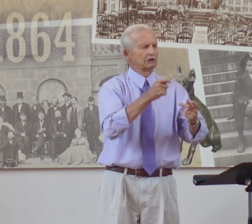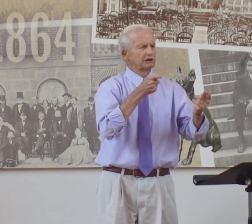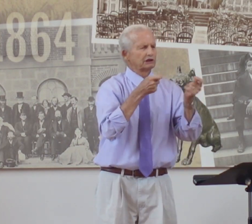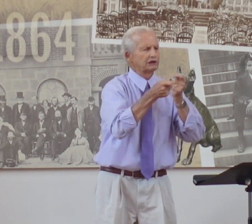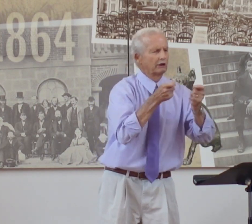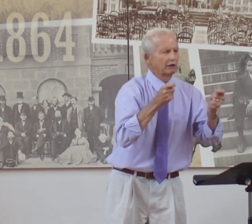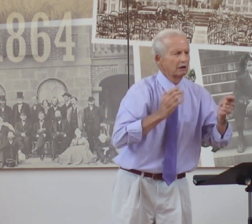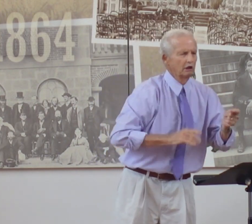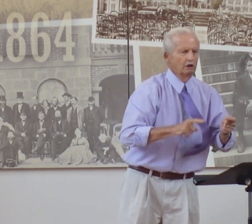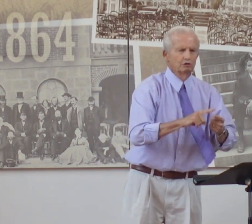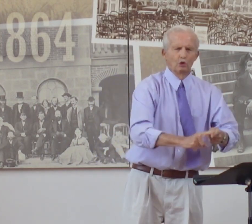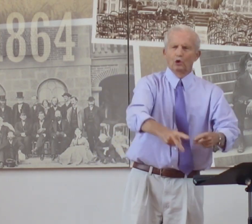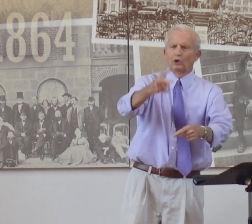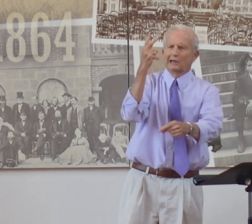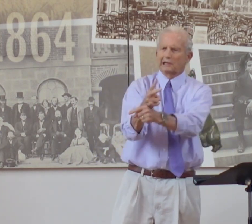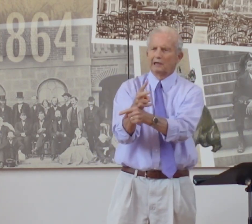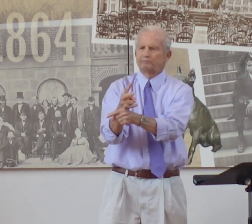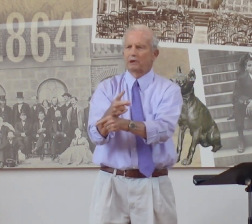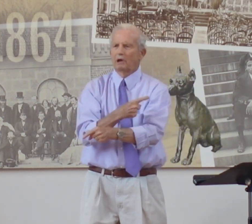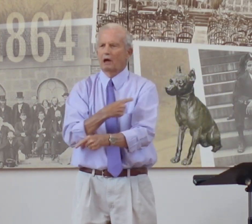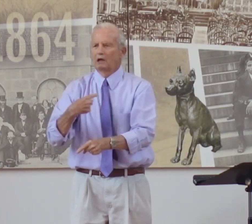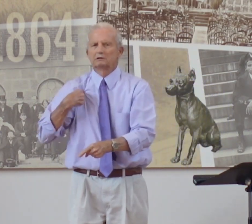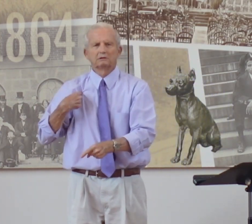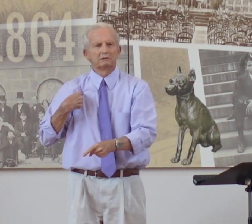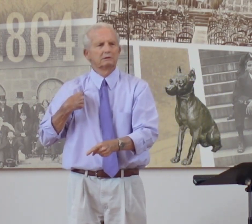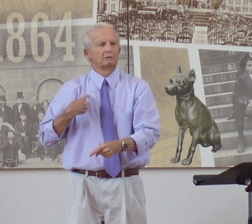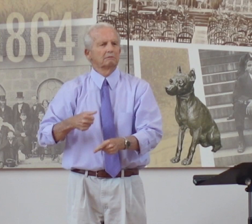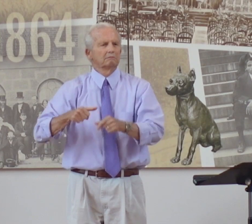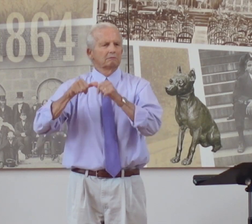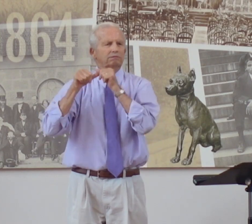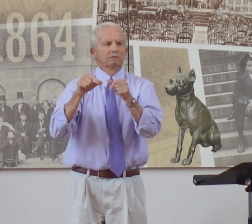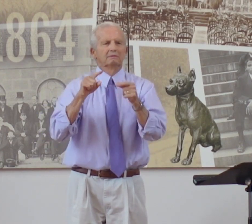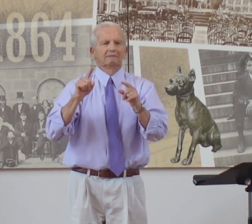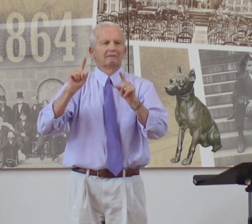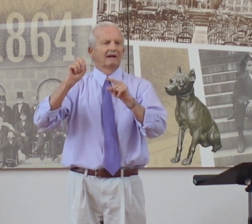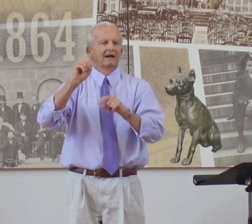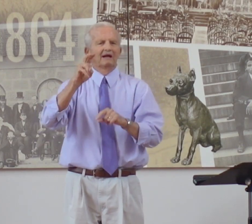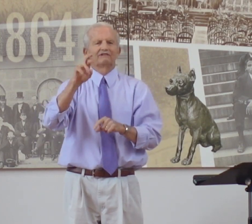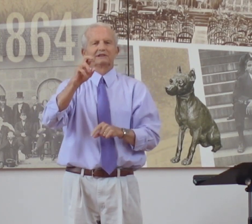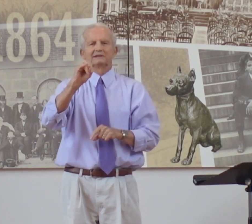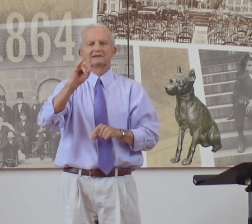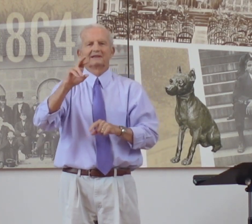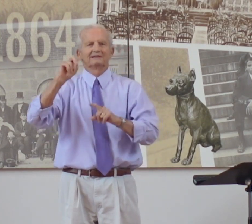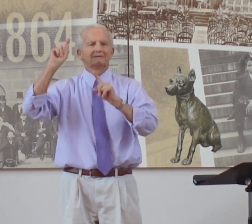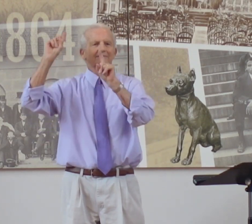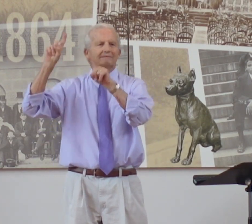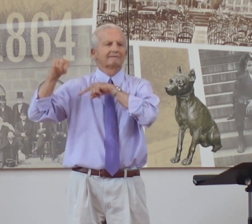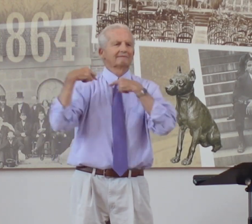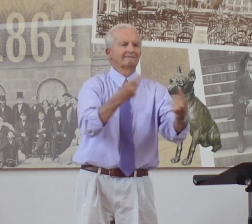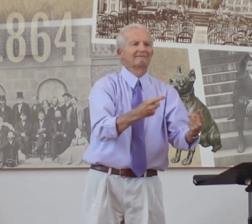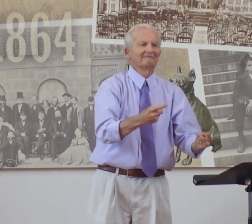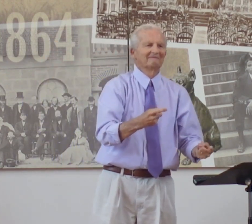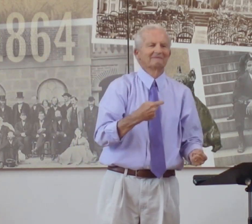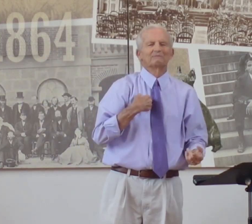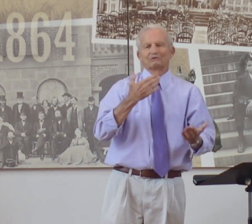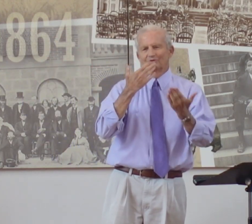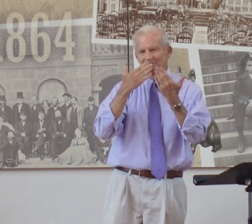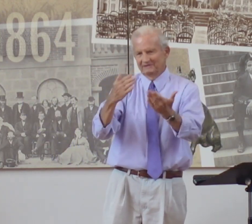and immediately told the management that we could keep that building space and have kept it ever